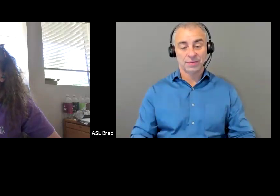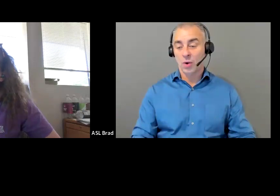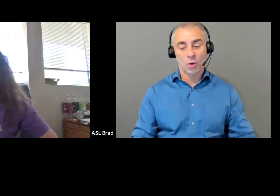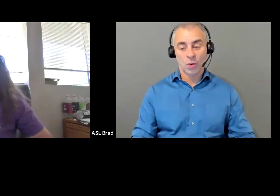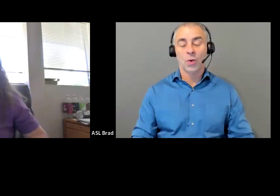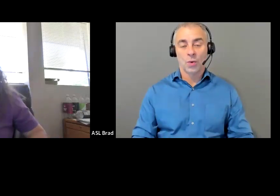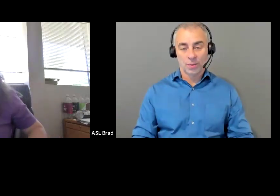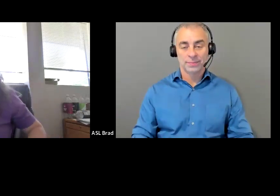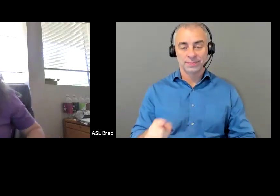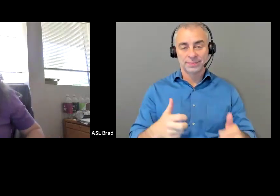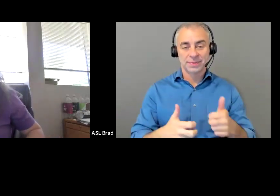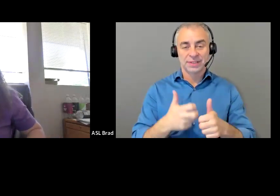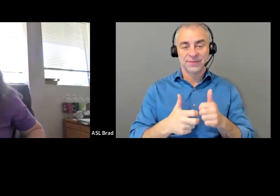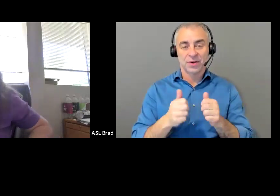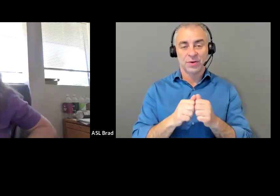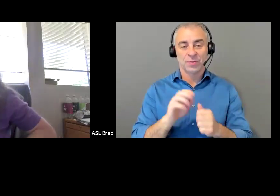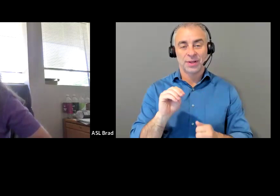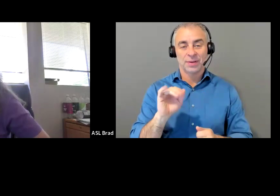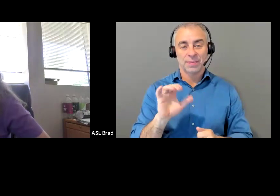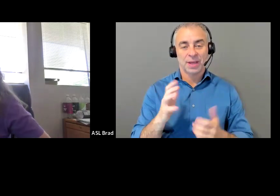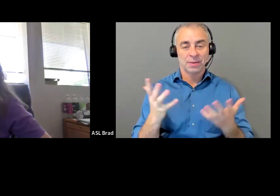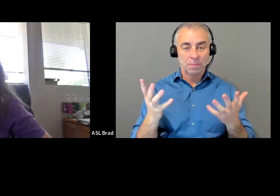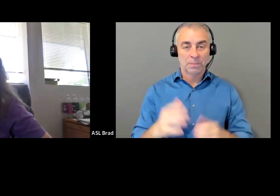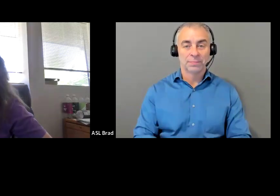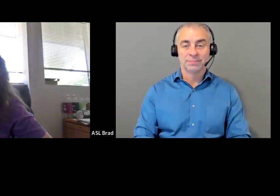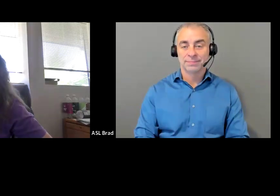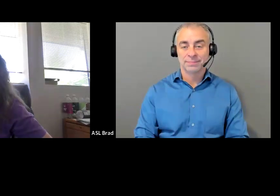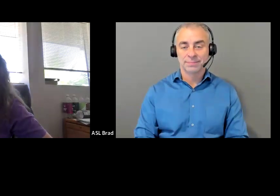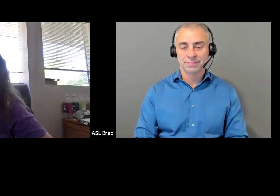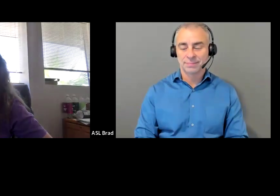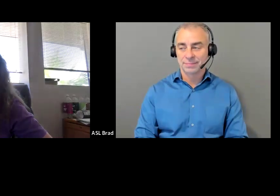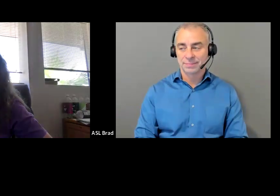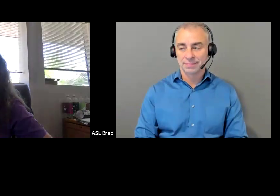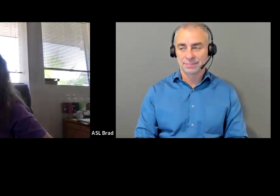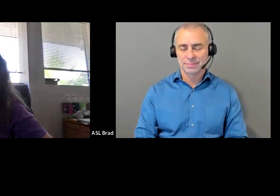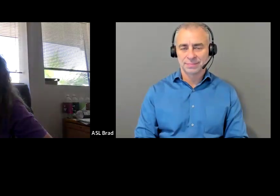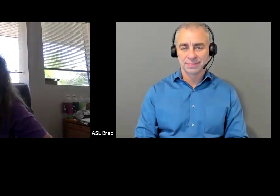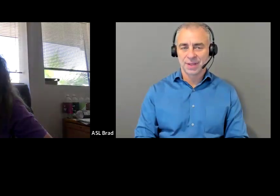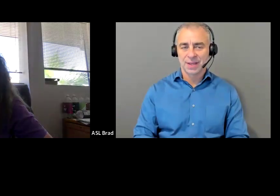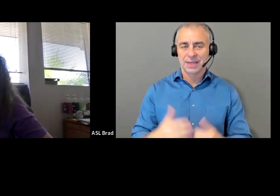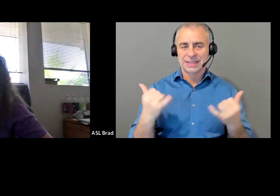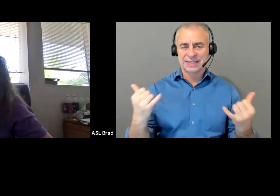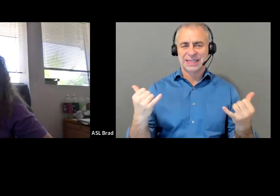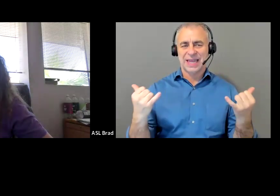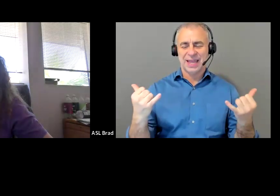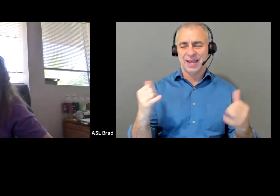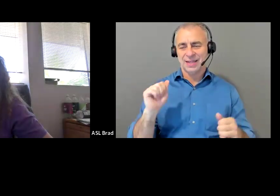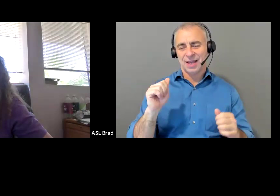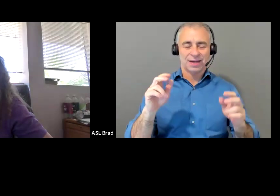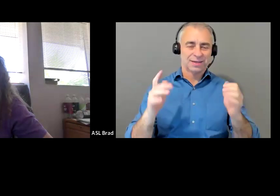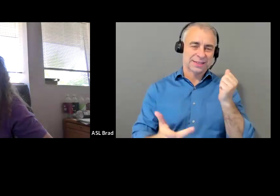you're having some difficulties with your mic as well. It must be one of those days for technology.